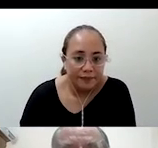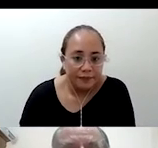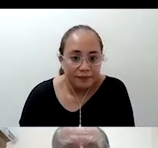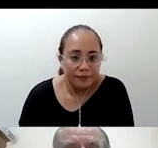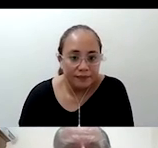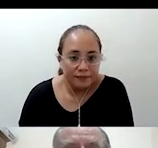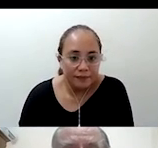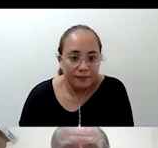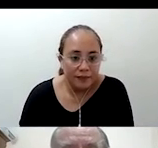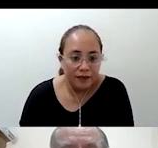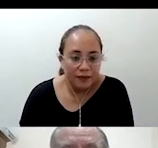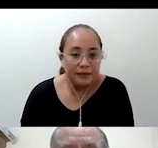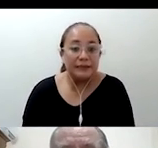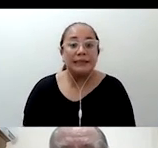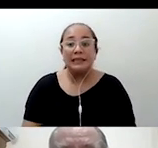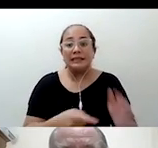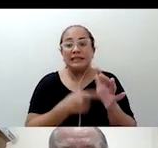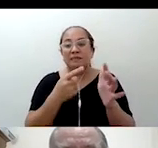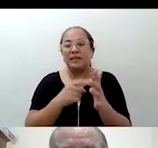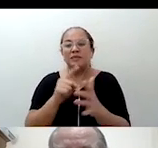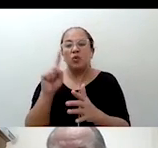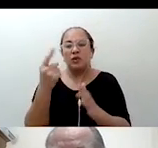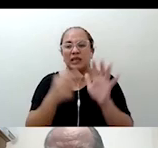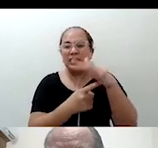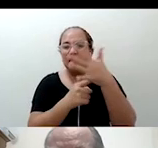And sometimes only the palm orientation.